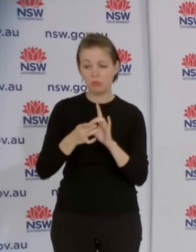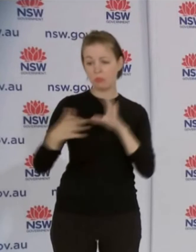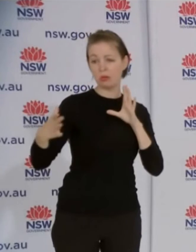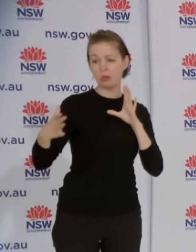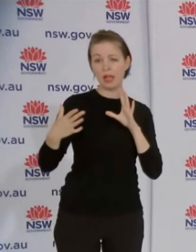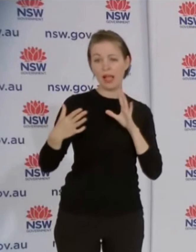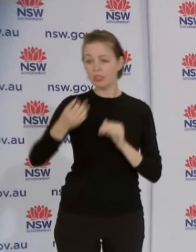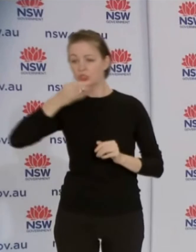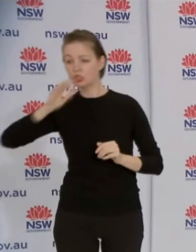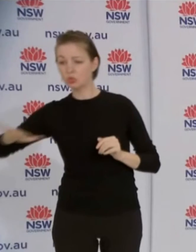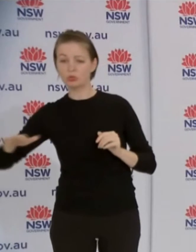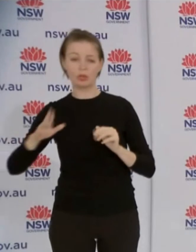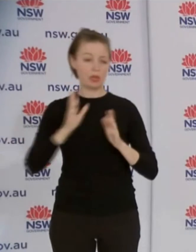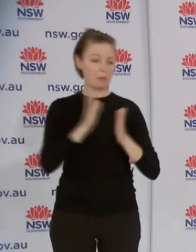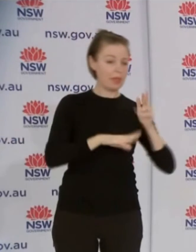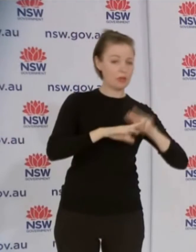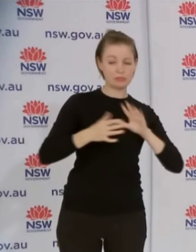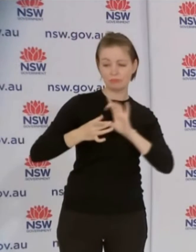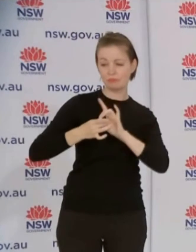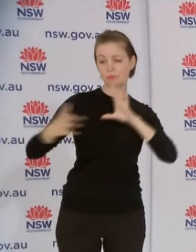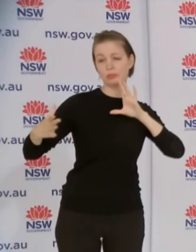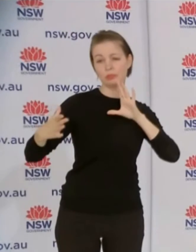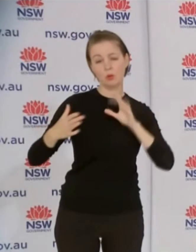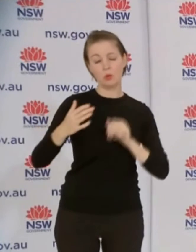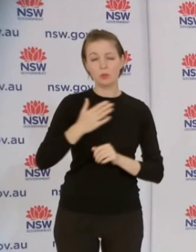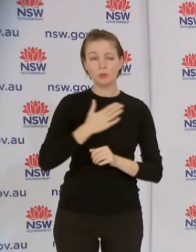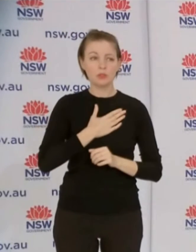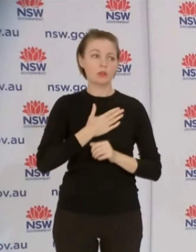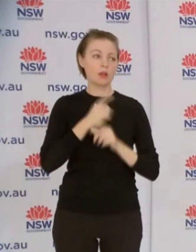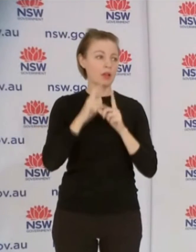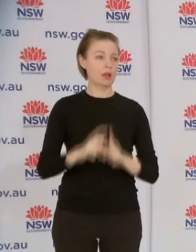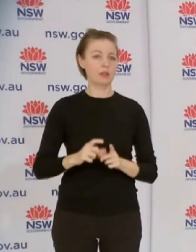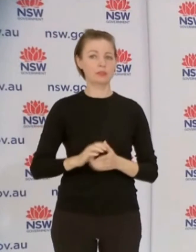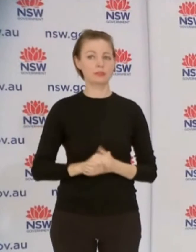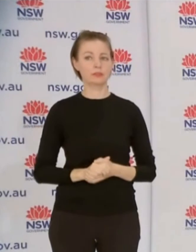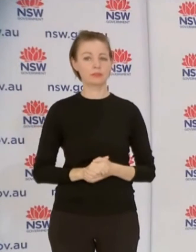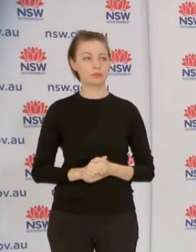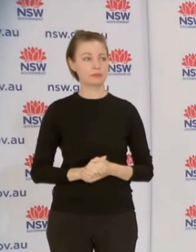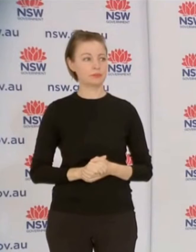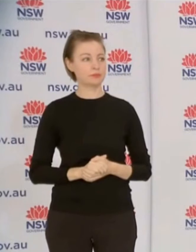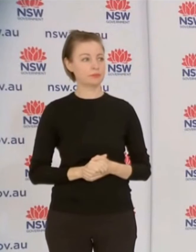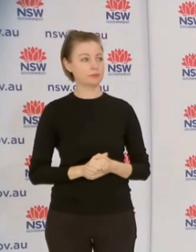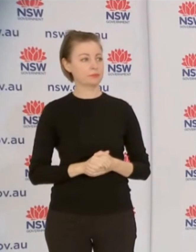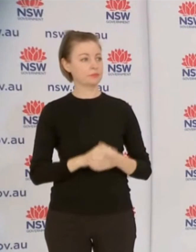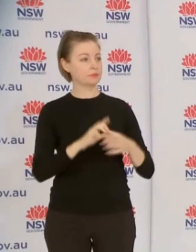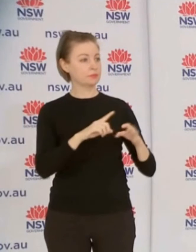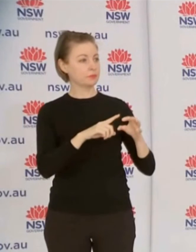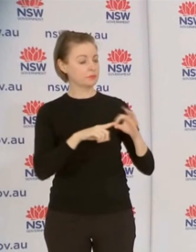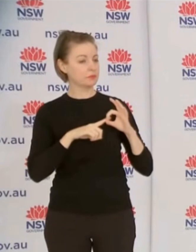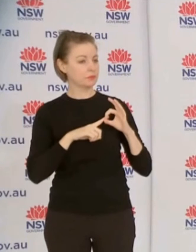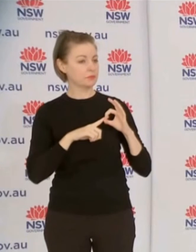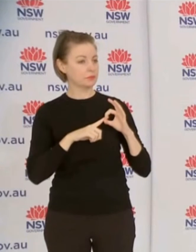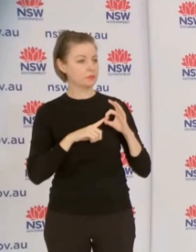especially difficult. Will you call the Queensland Premier and ask her? Yeah. Okay.